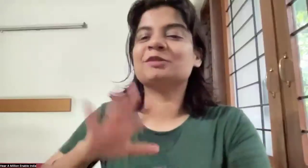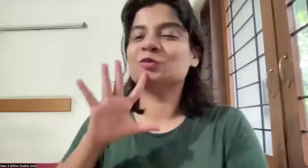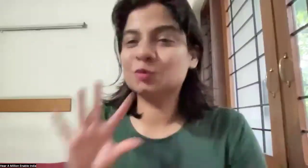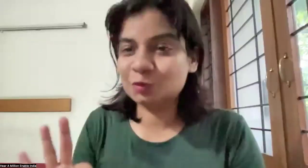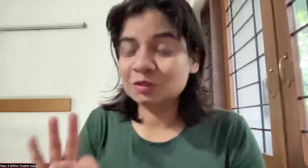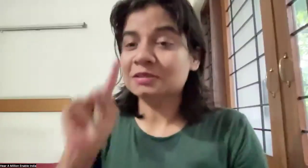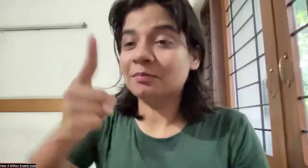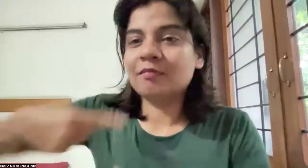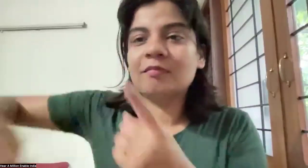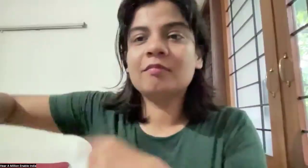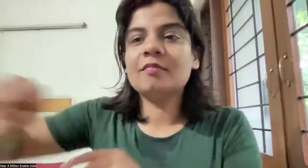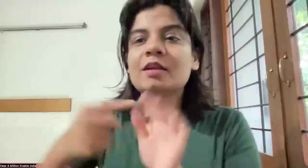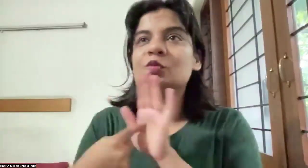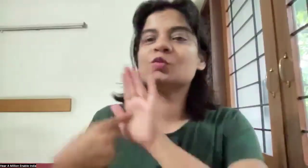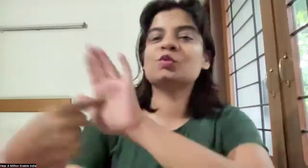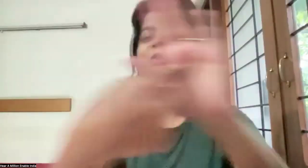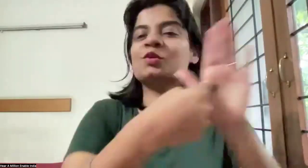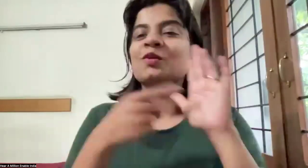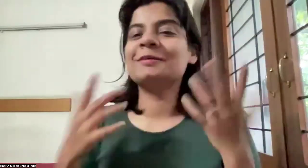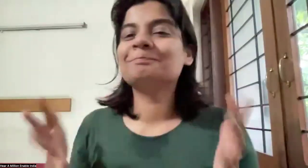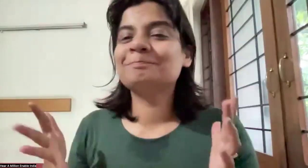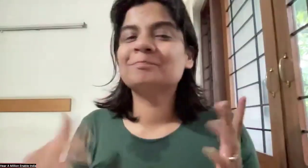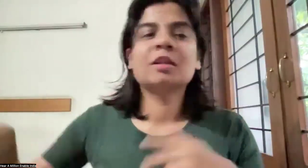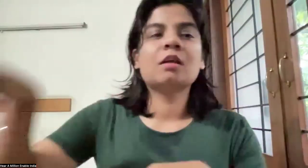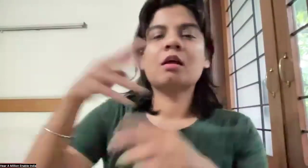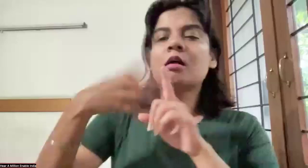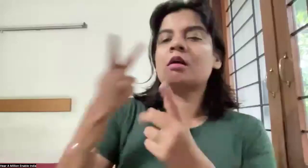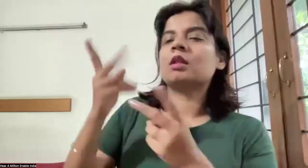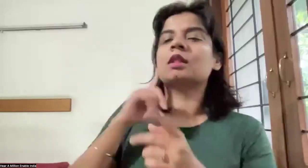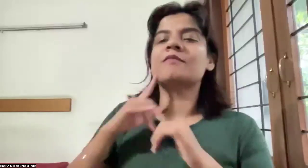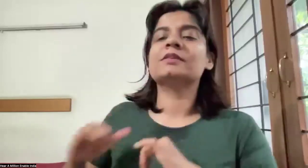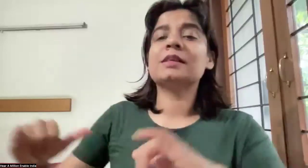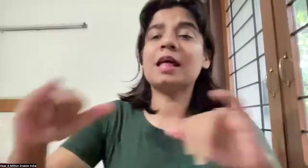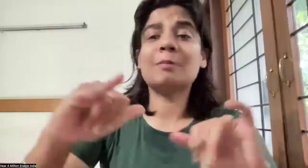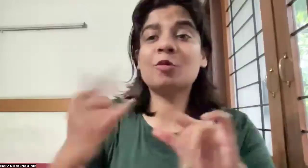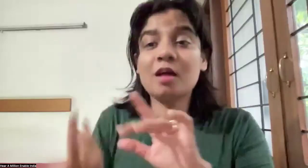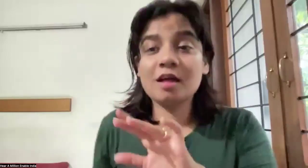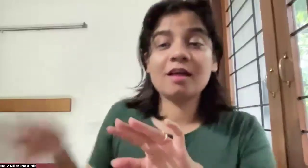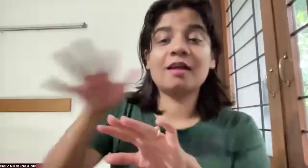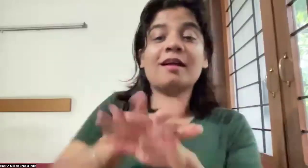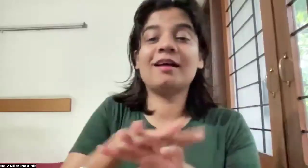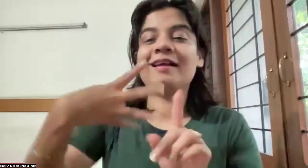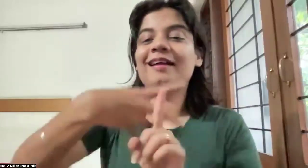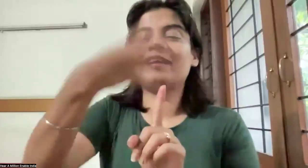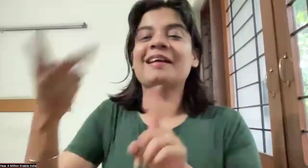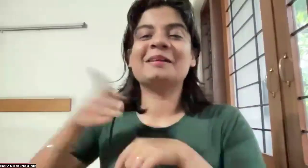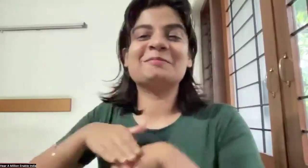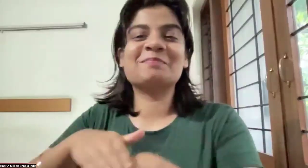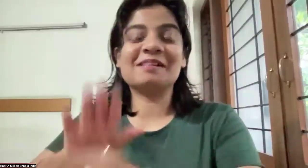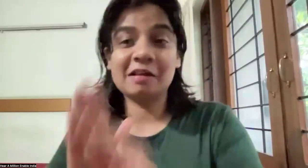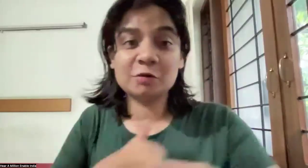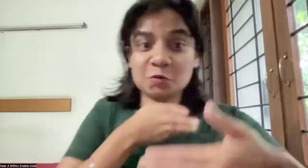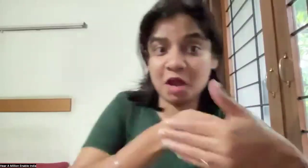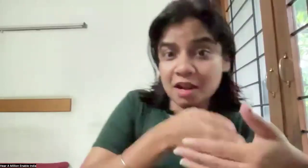panelists with us who identify as deaf as well as persons from the queer